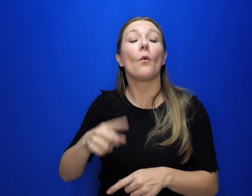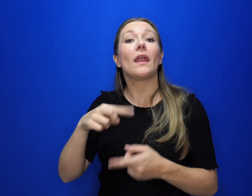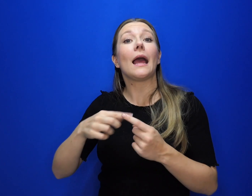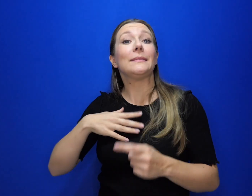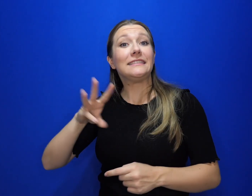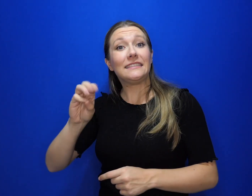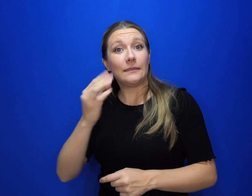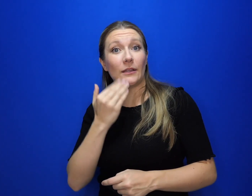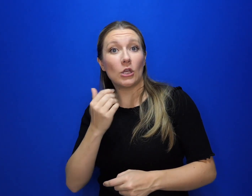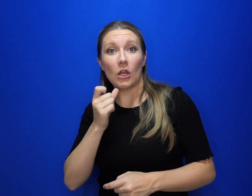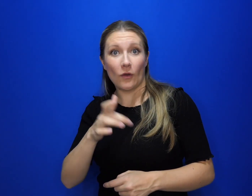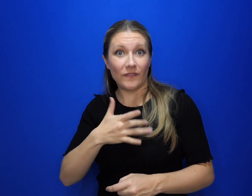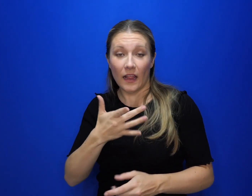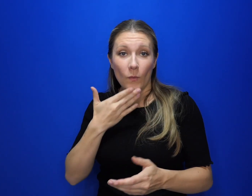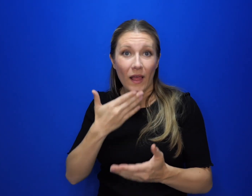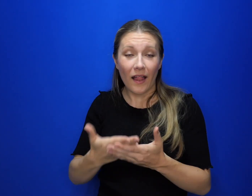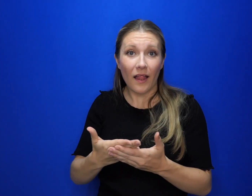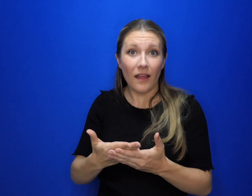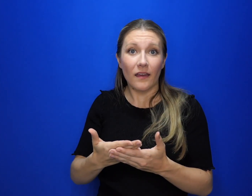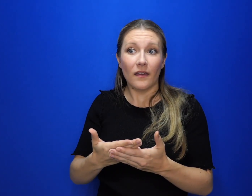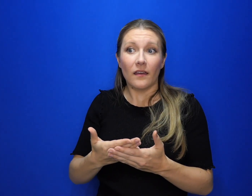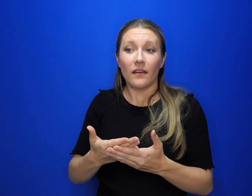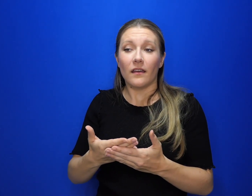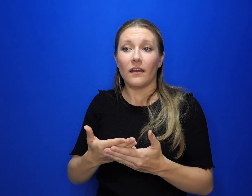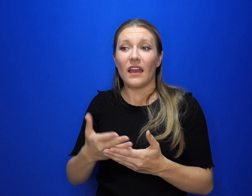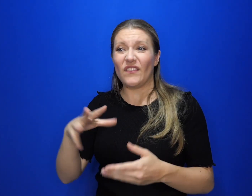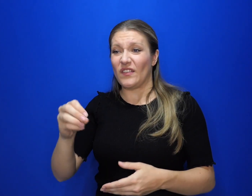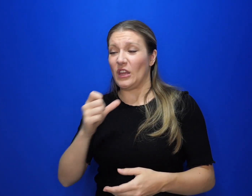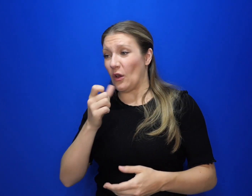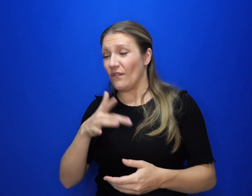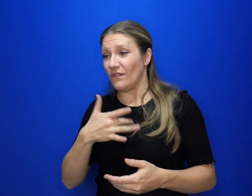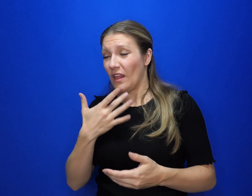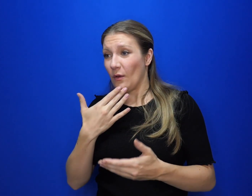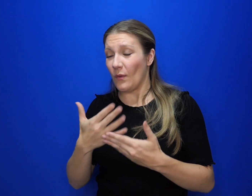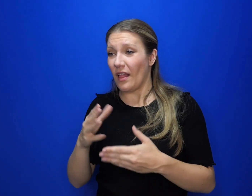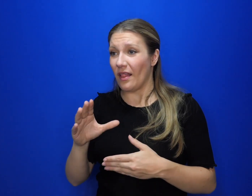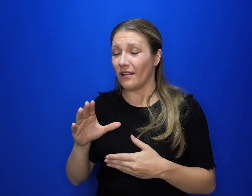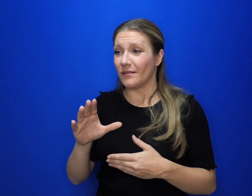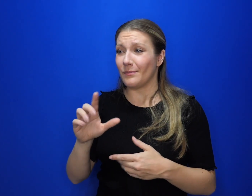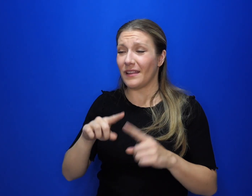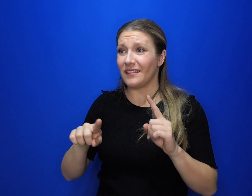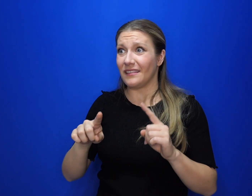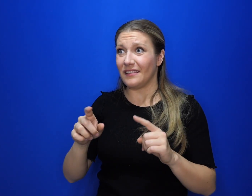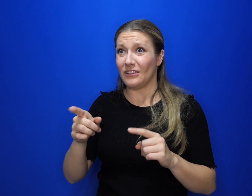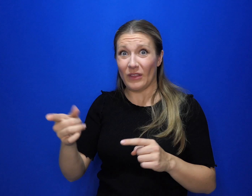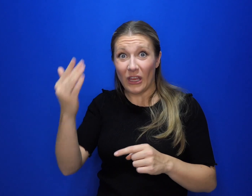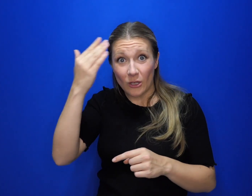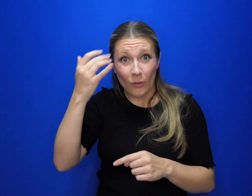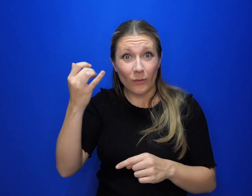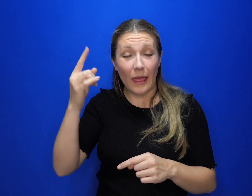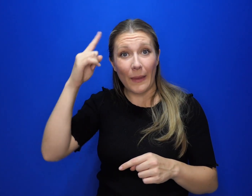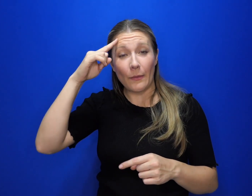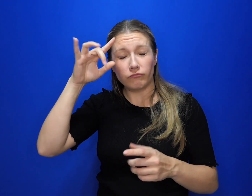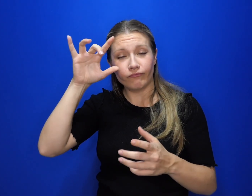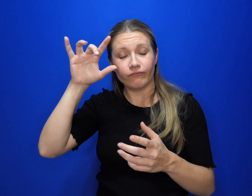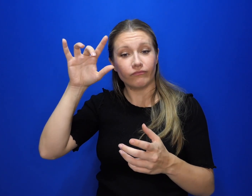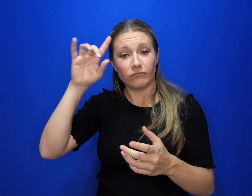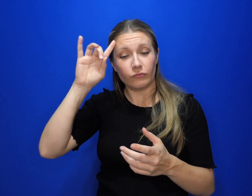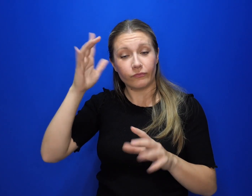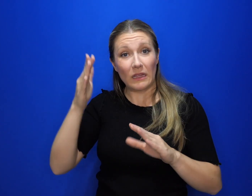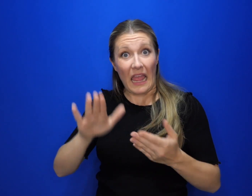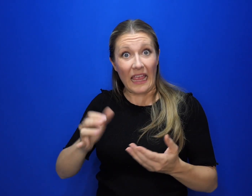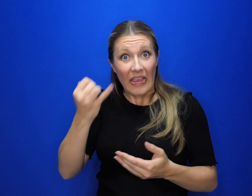do they know like your brain will shut off when you're 20? Like I don't know what they know, and you also want to be able to tell them, listen, this is a